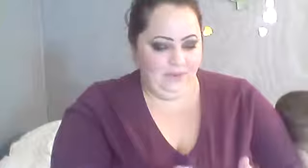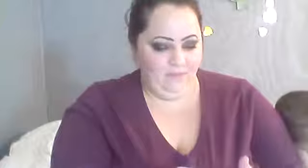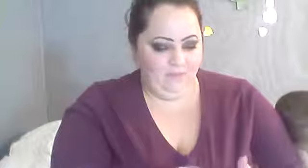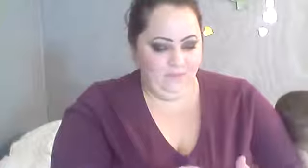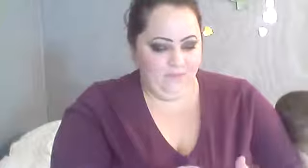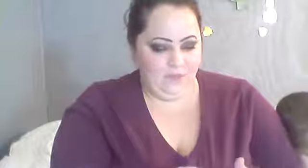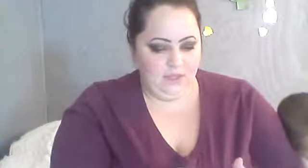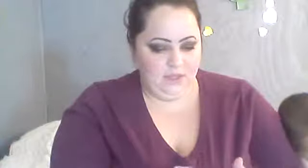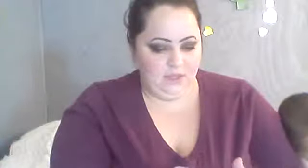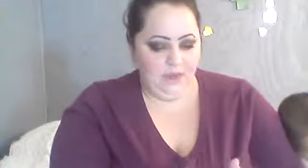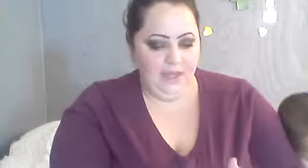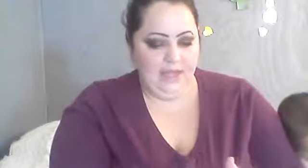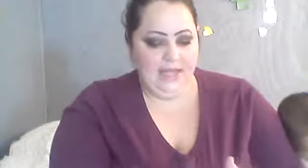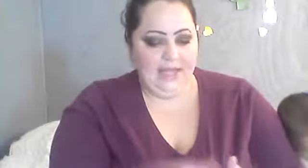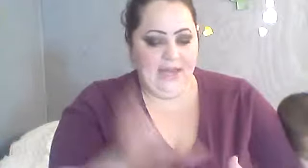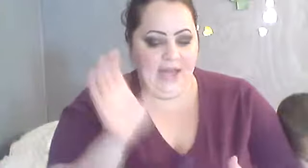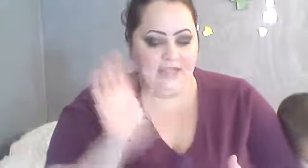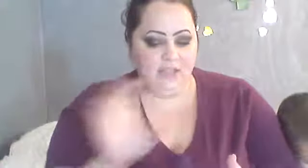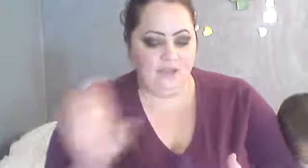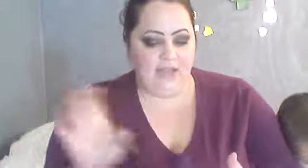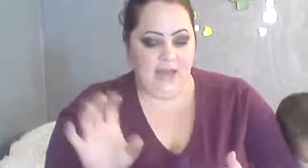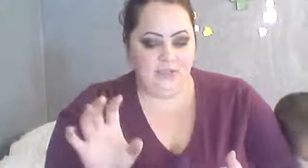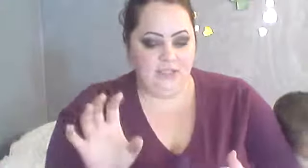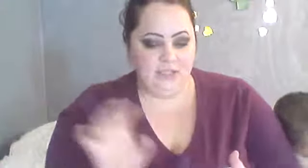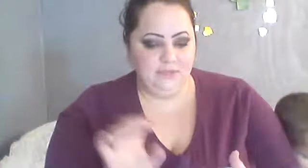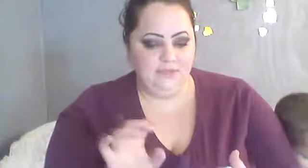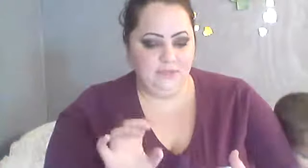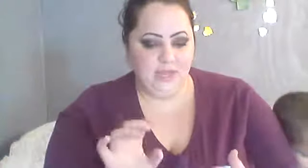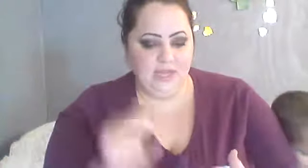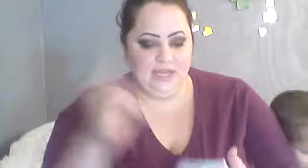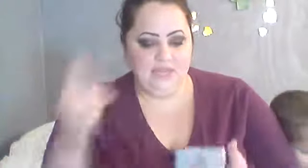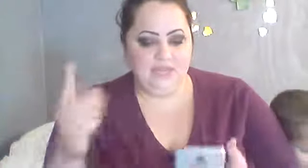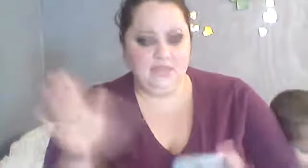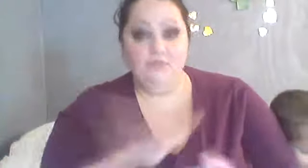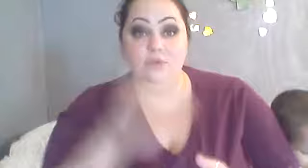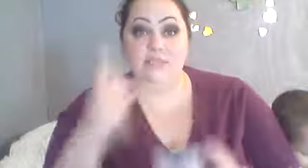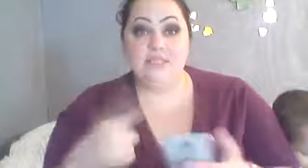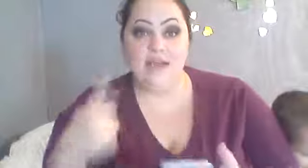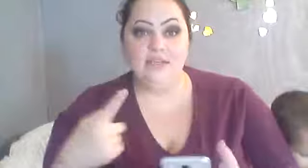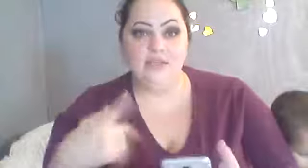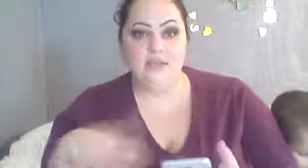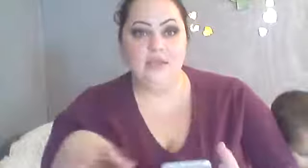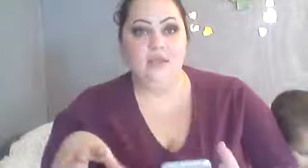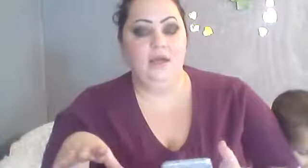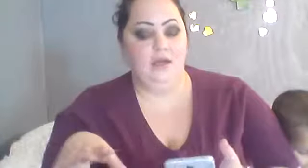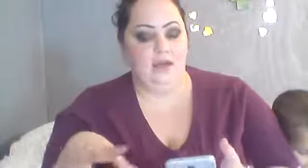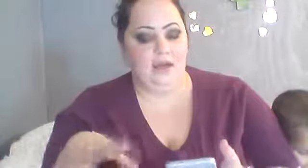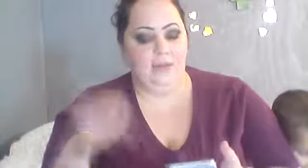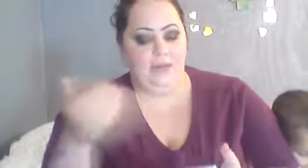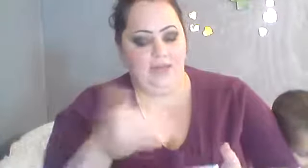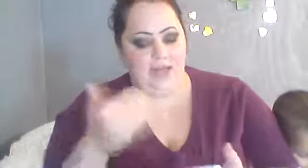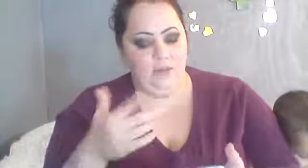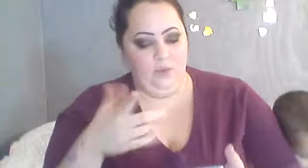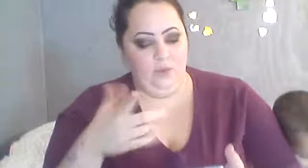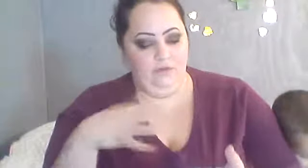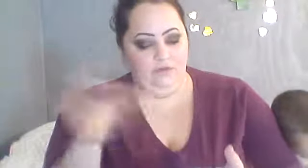go. So it has closed captions. It is fully signed. Again, we are finding